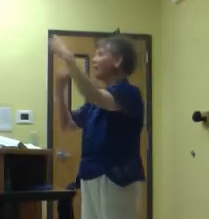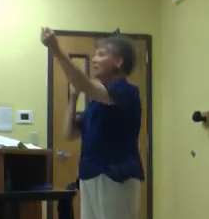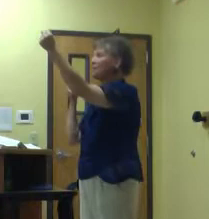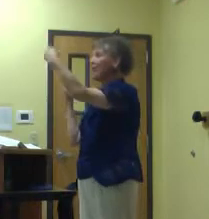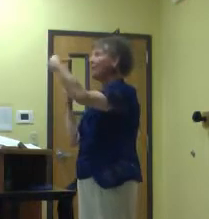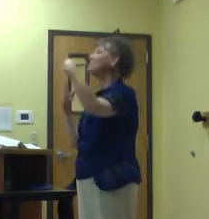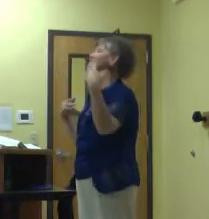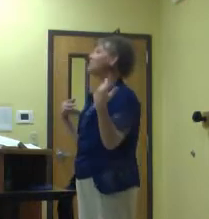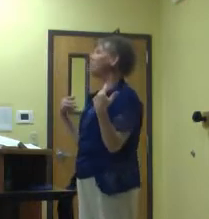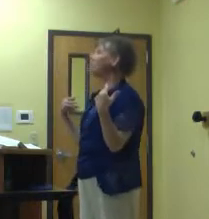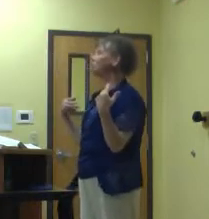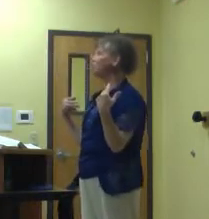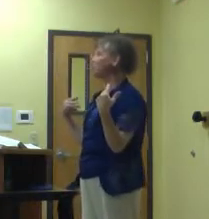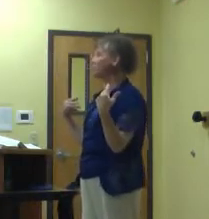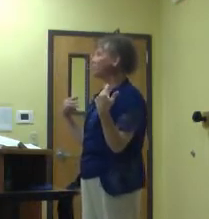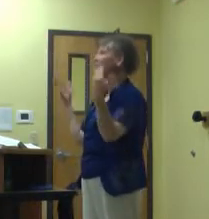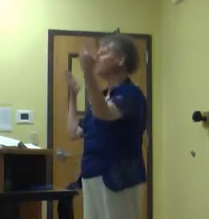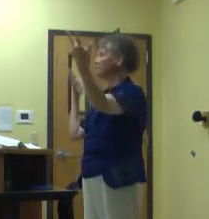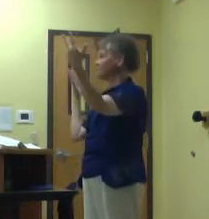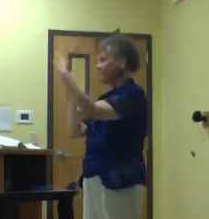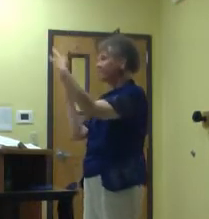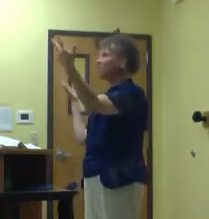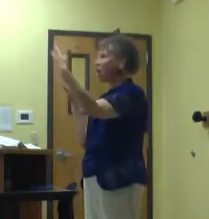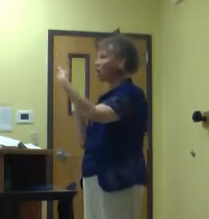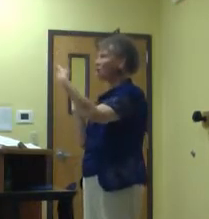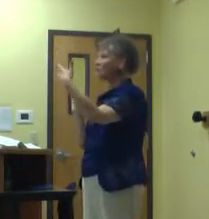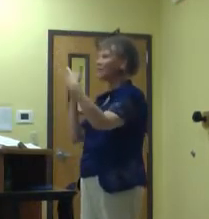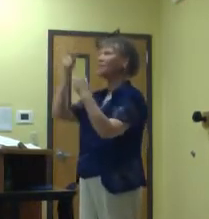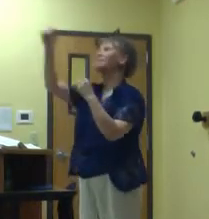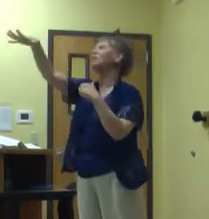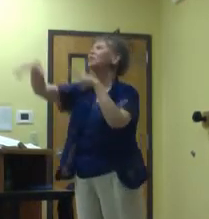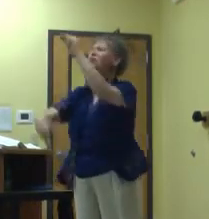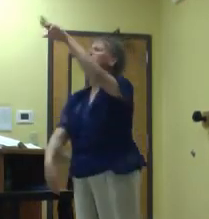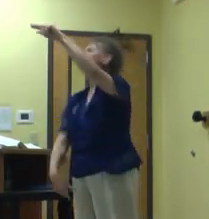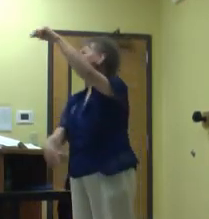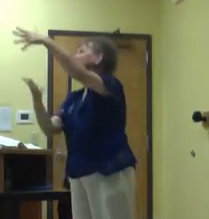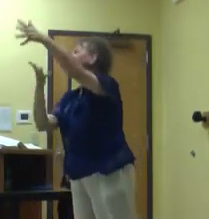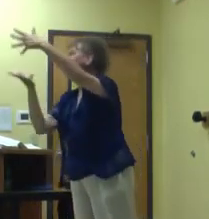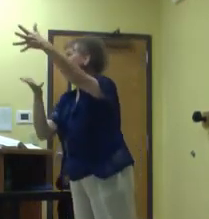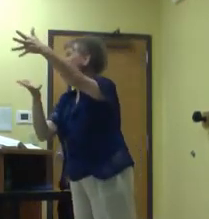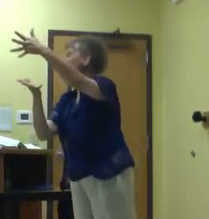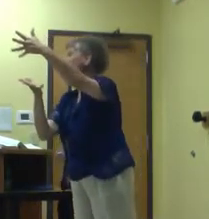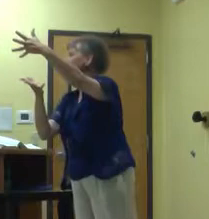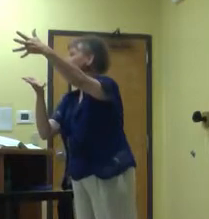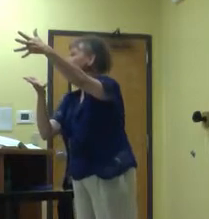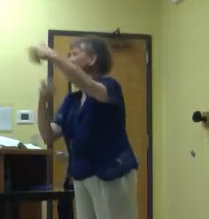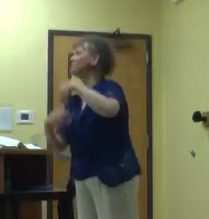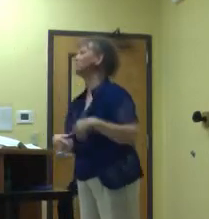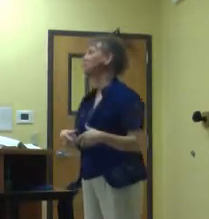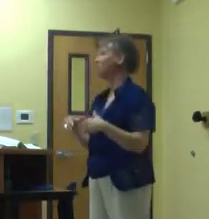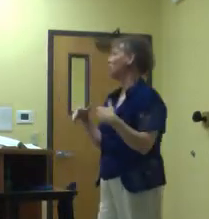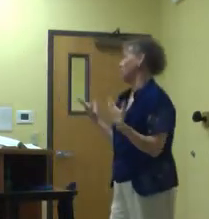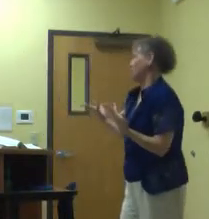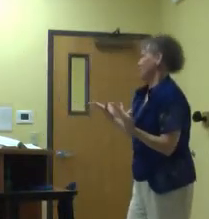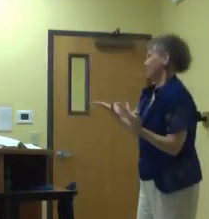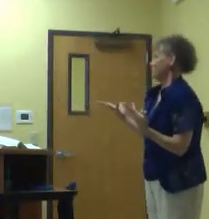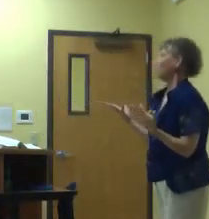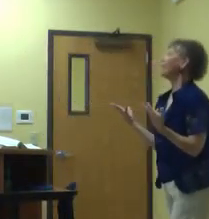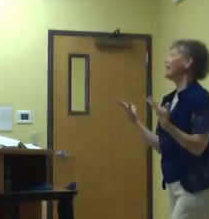mean, and then somebody will jump in because they saw what was happening, and they'll go, no, and they'll, join into the conversation.